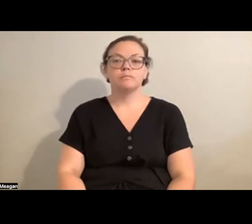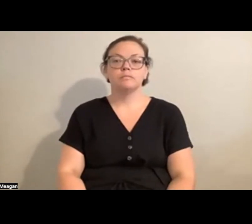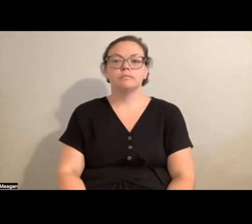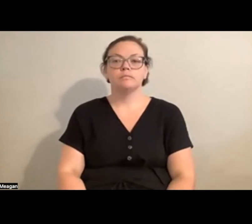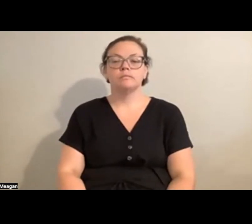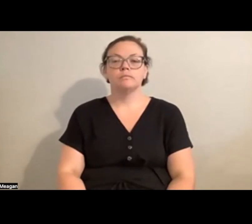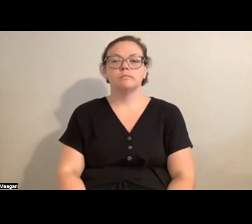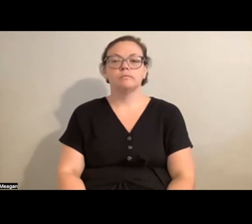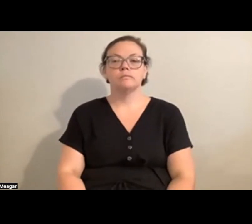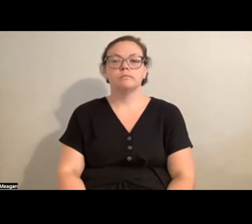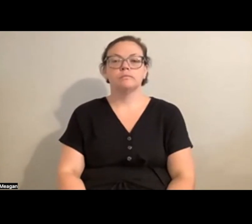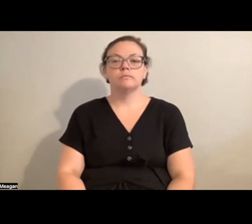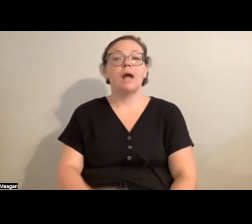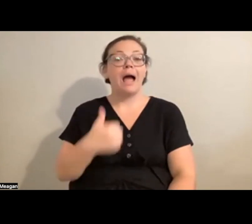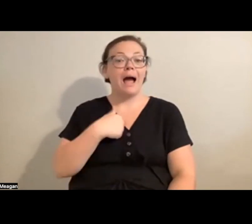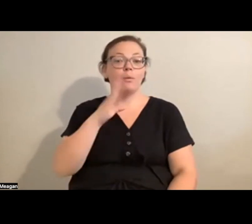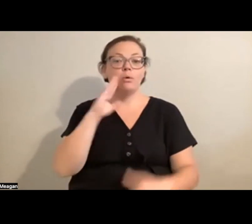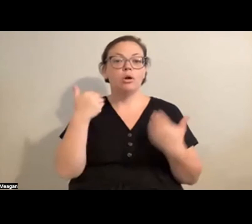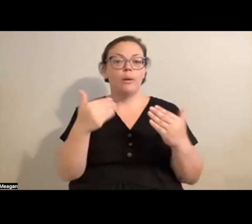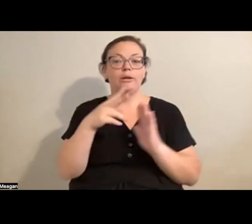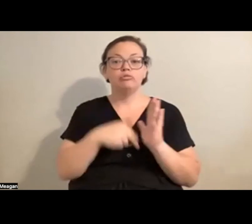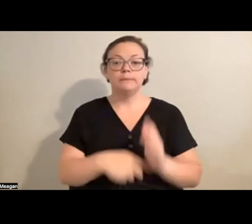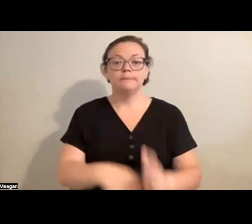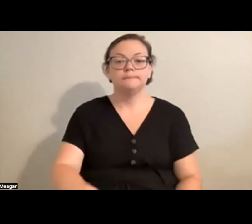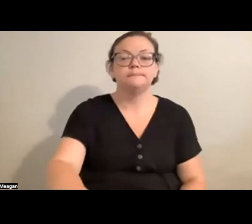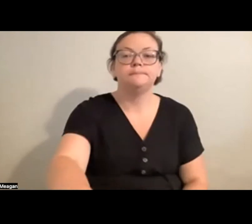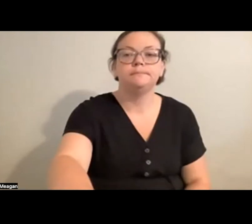And I'll go ahead and read this one.